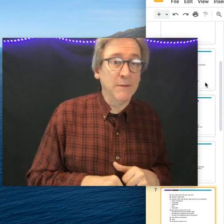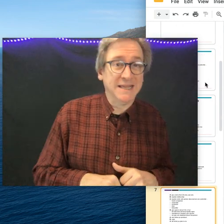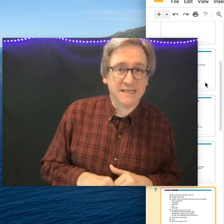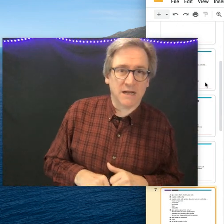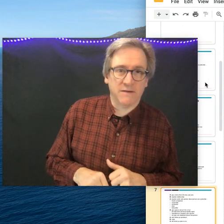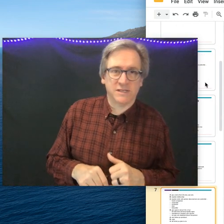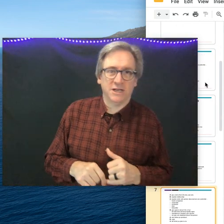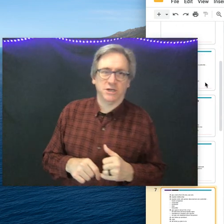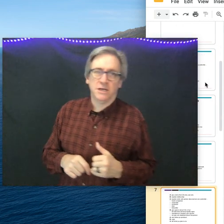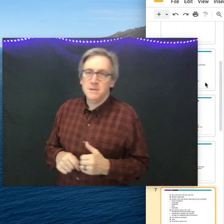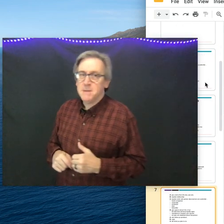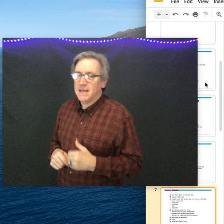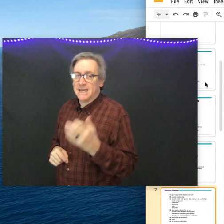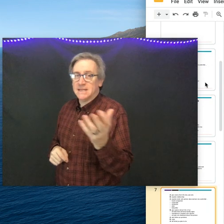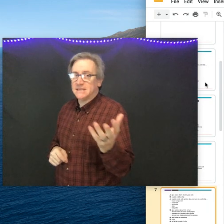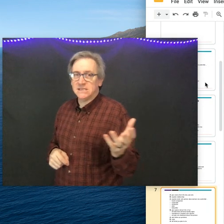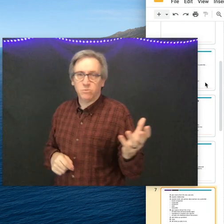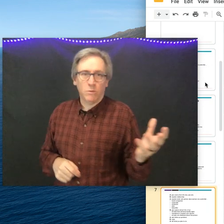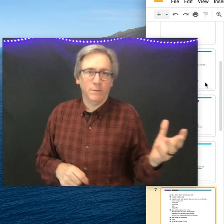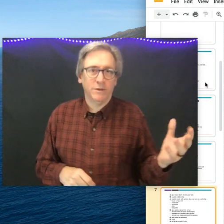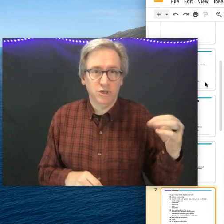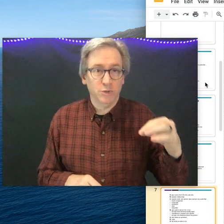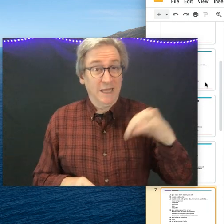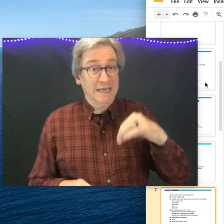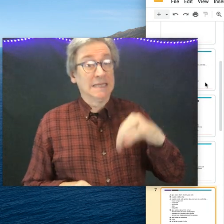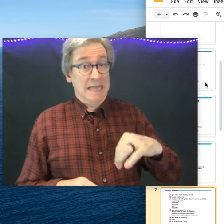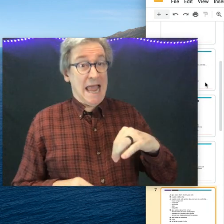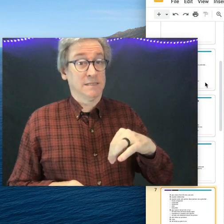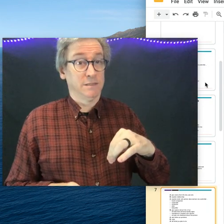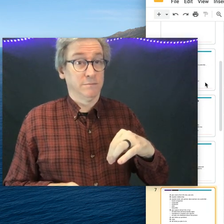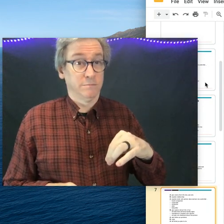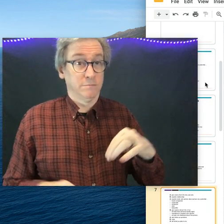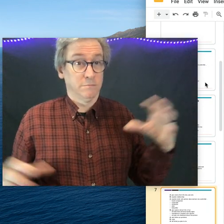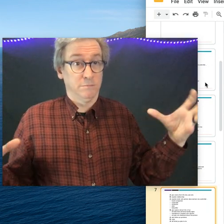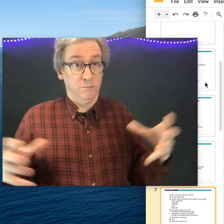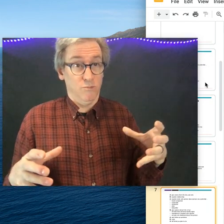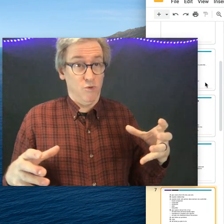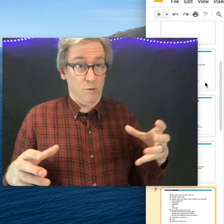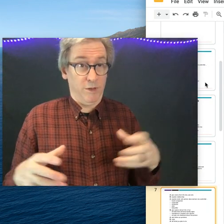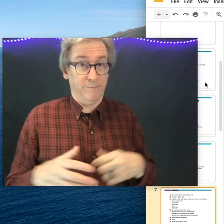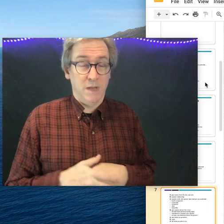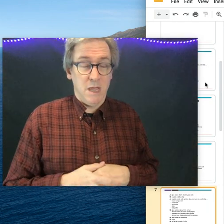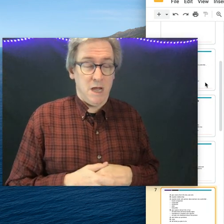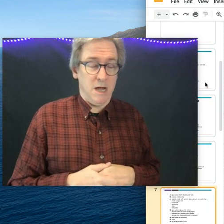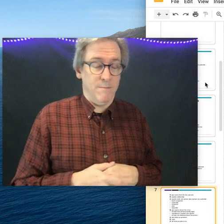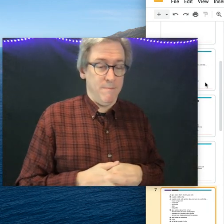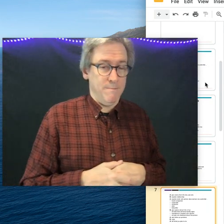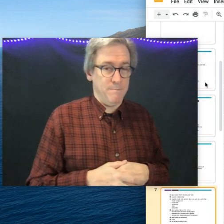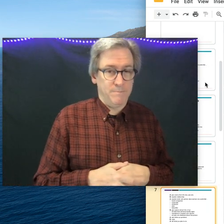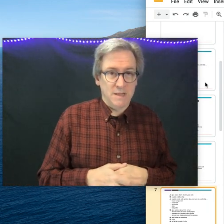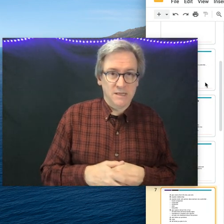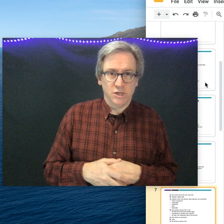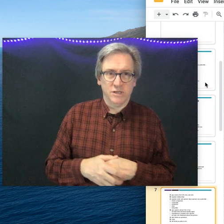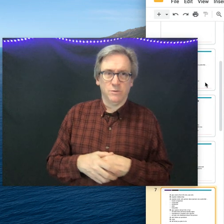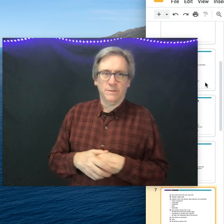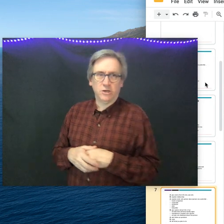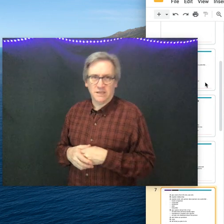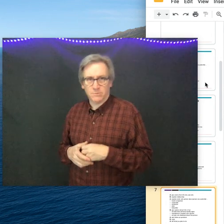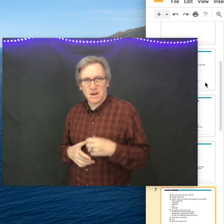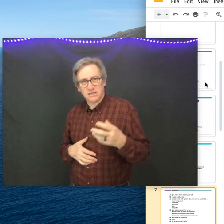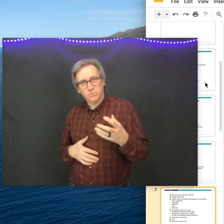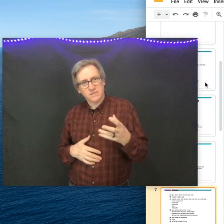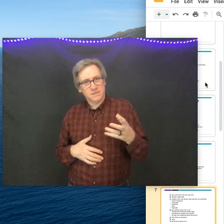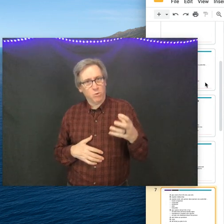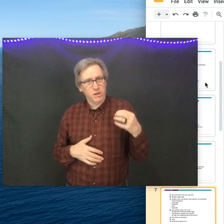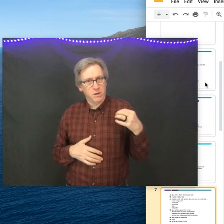And now we get to the conversation. And again, this is what we would do in class normally. So this would be a good